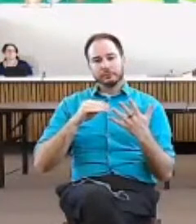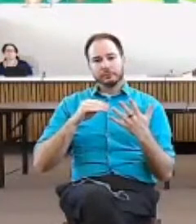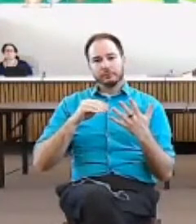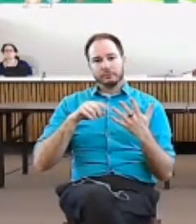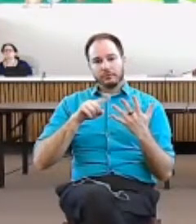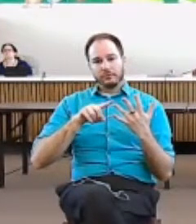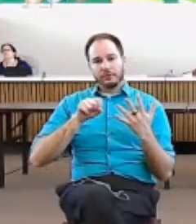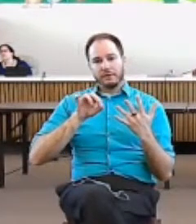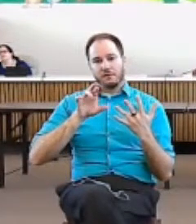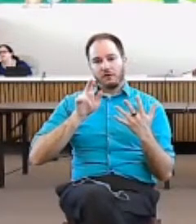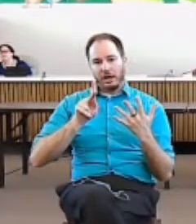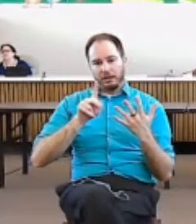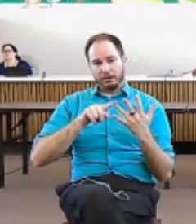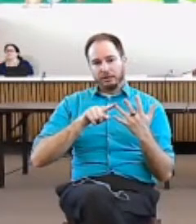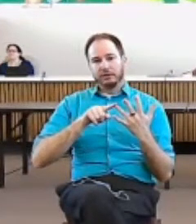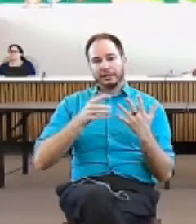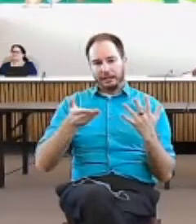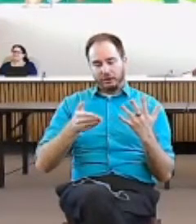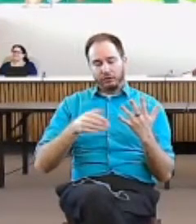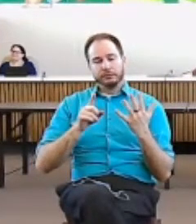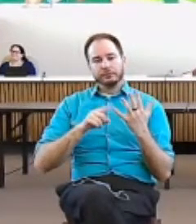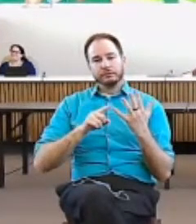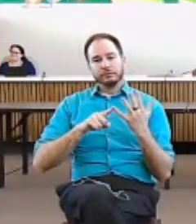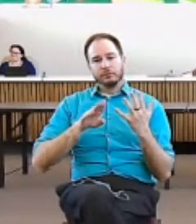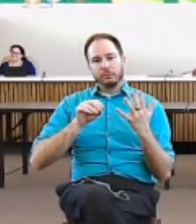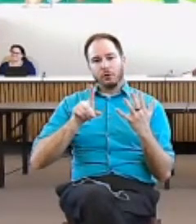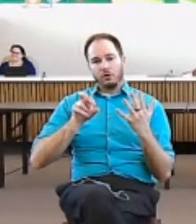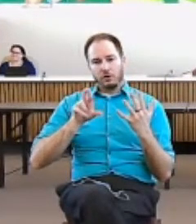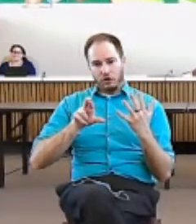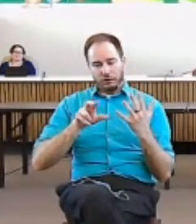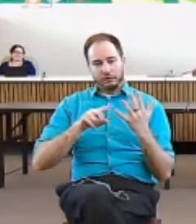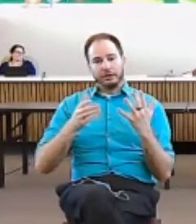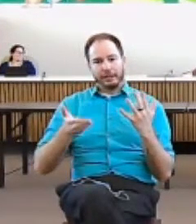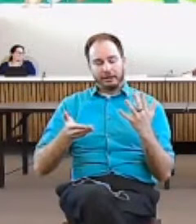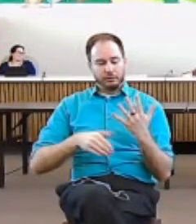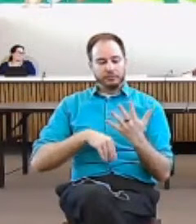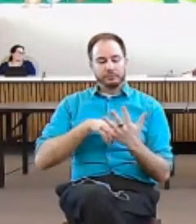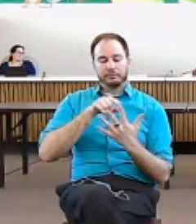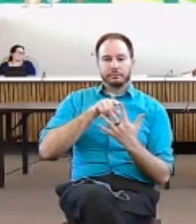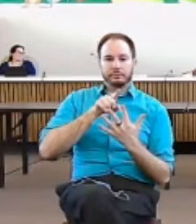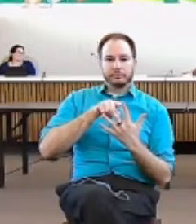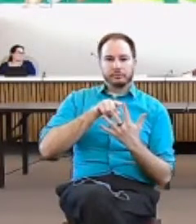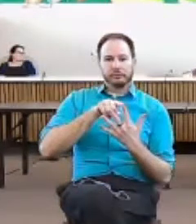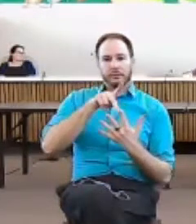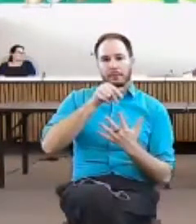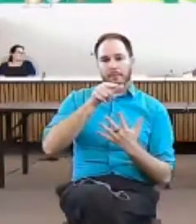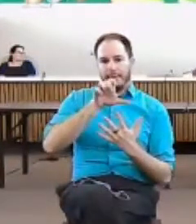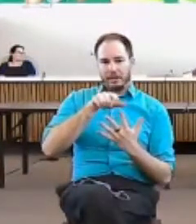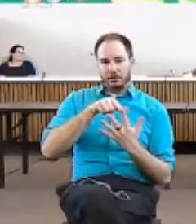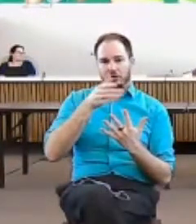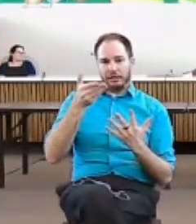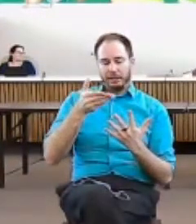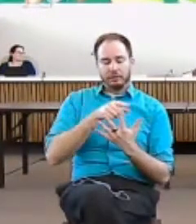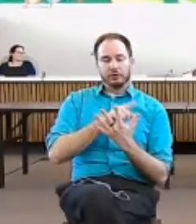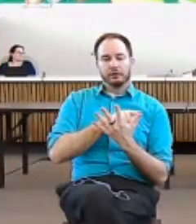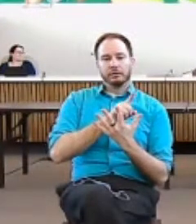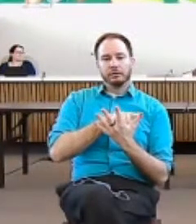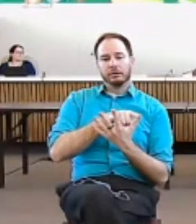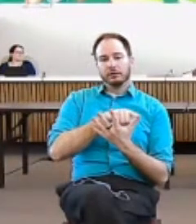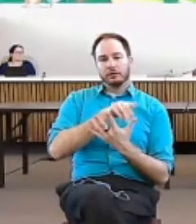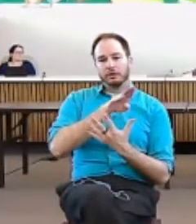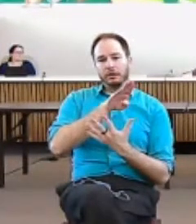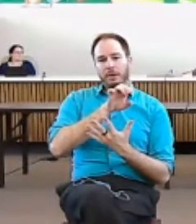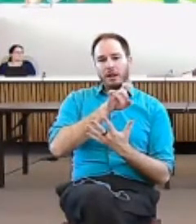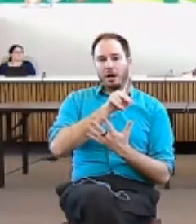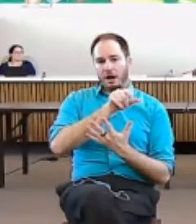Councilmember Safranek, Here. Councilmember Bolsner, Here. Councilmember Page, Here. Councilmember